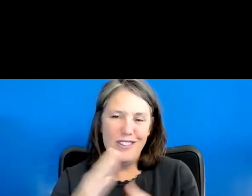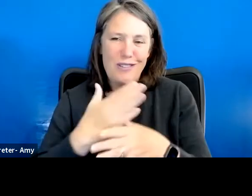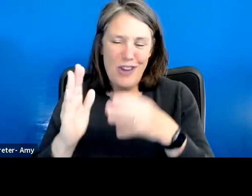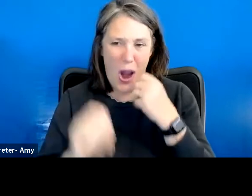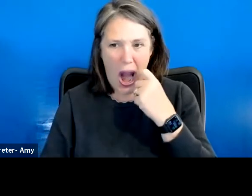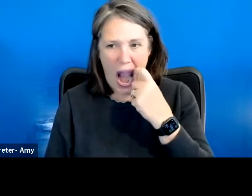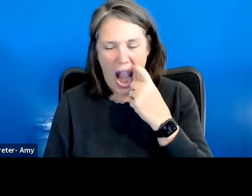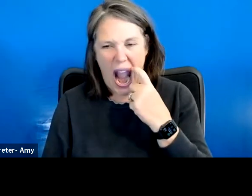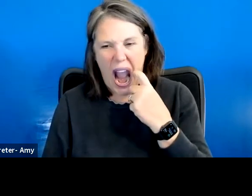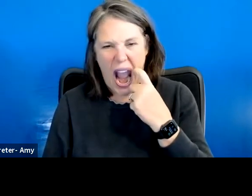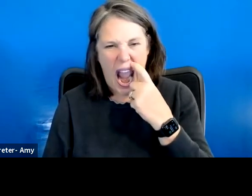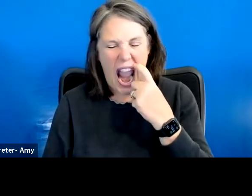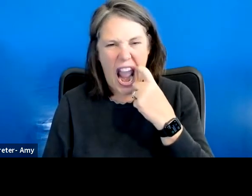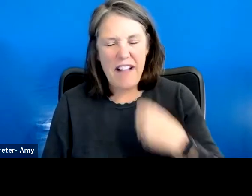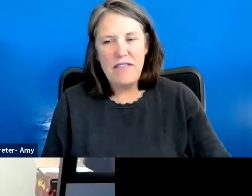resources.